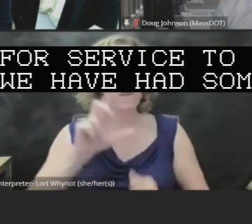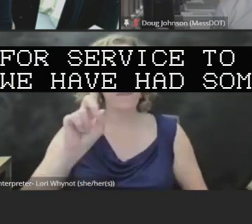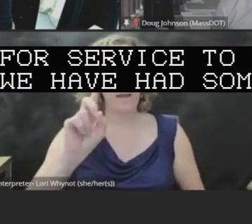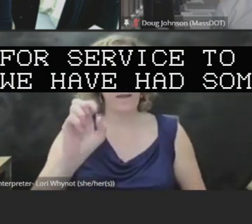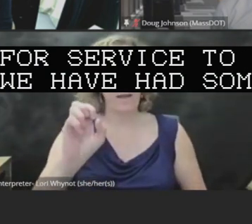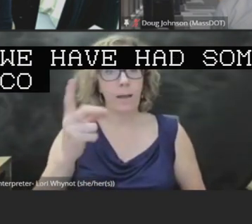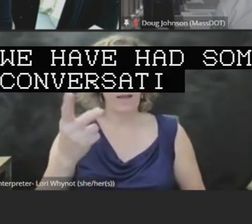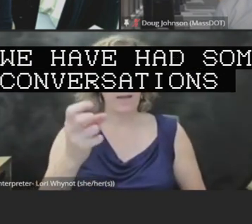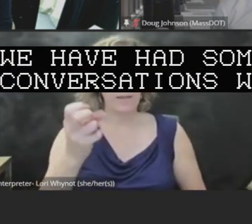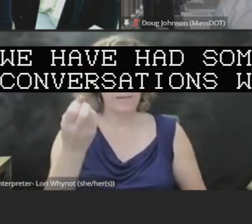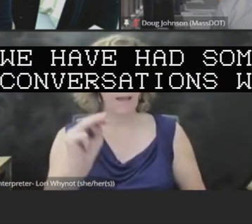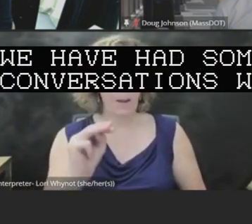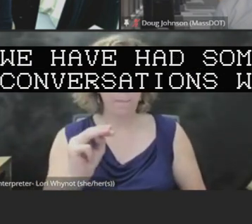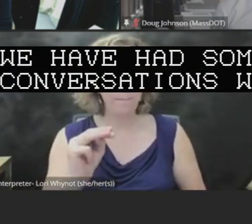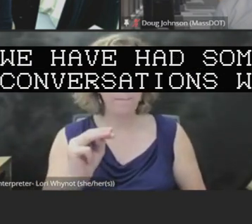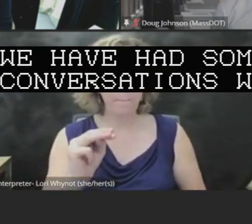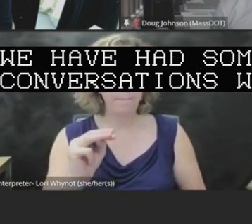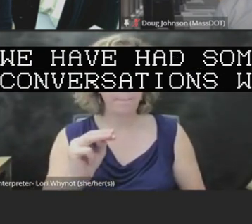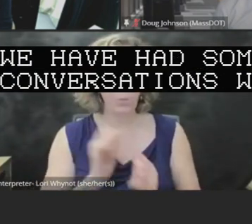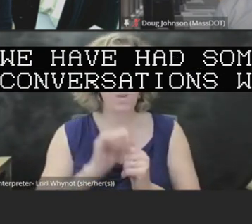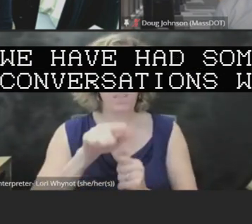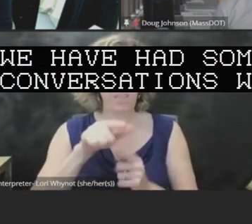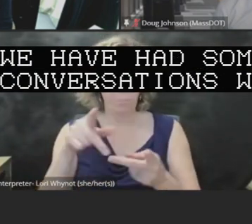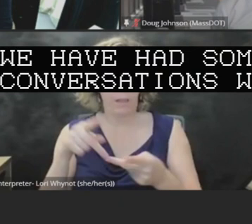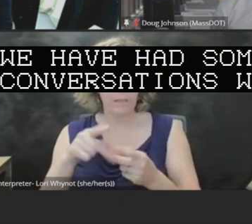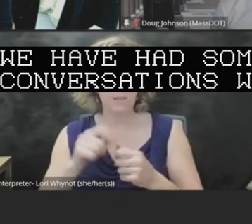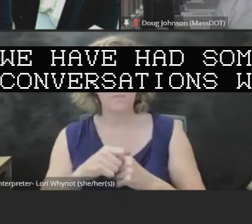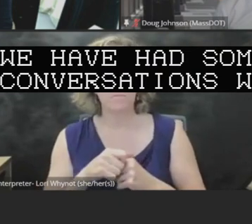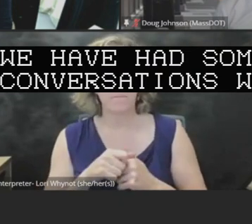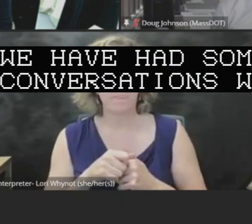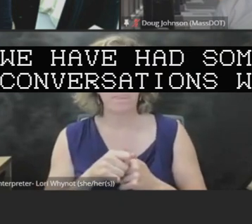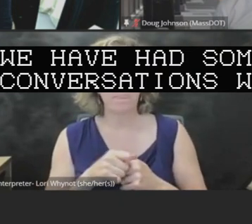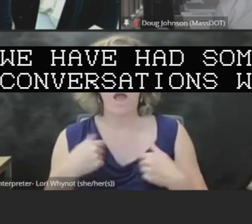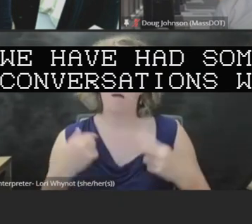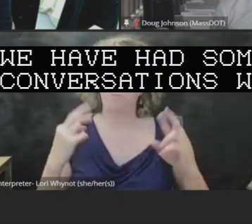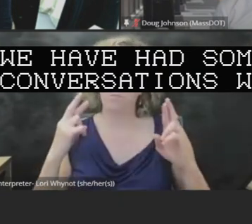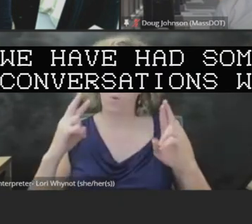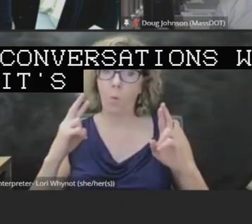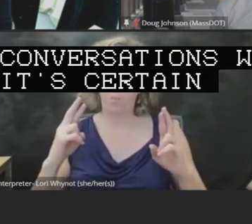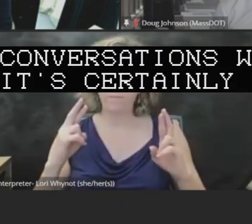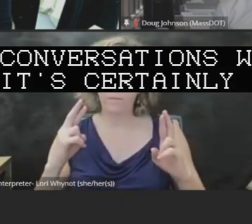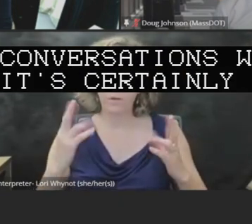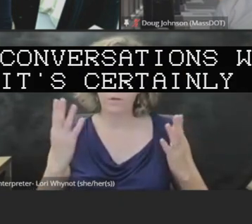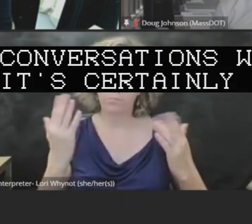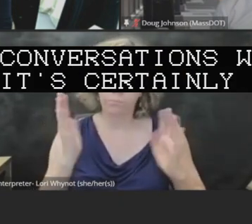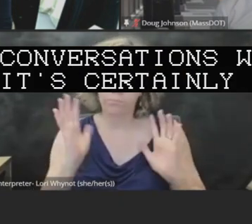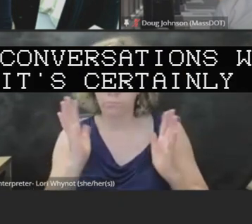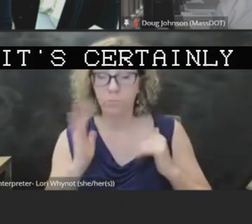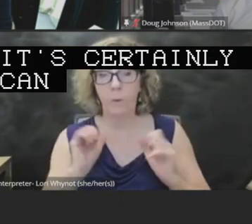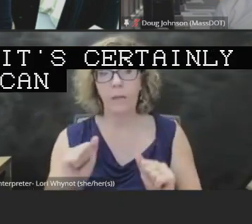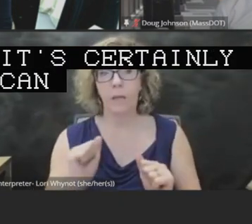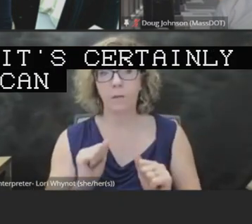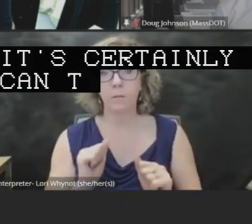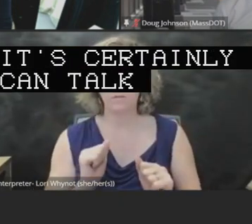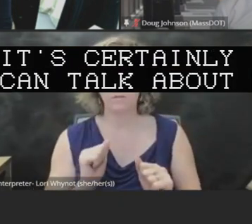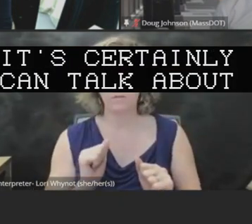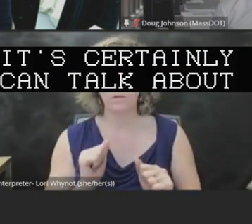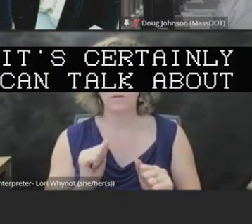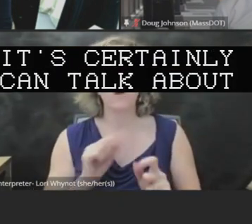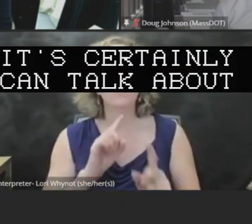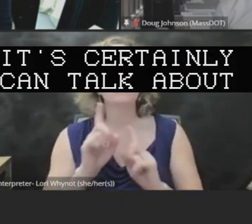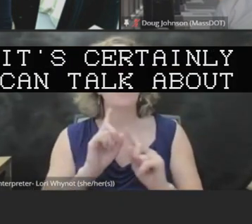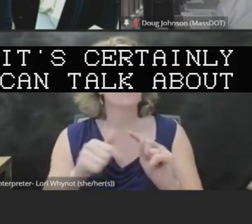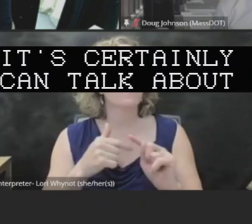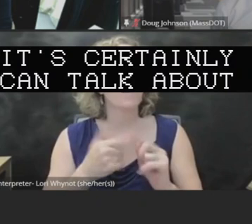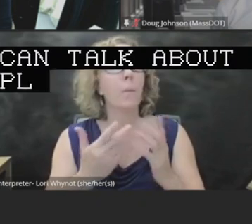It's certainly, my hope that we can talk about service to legacy places, one of the early